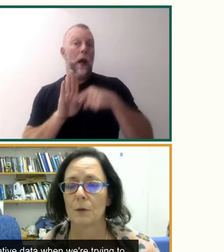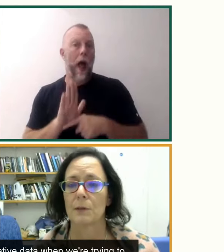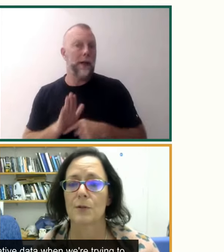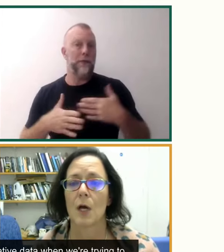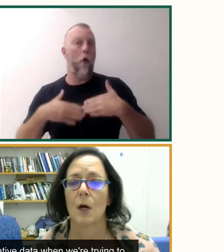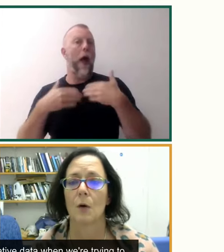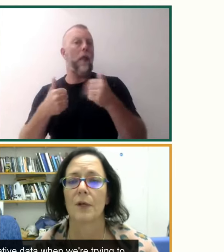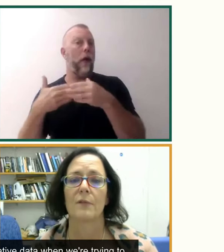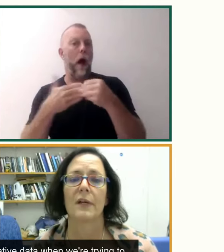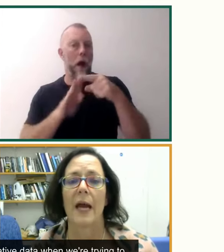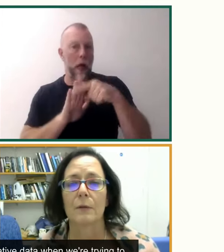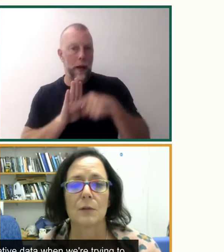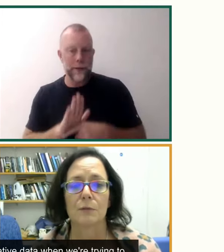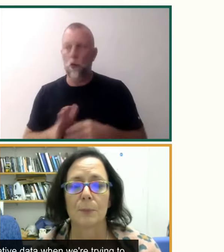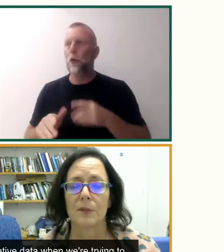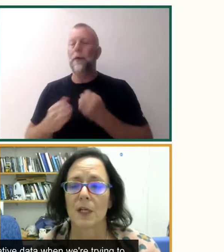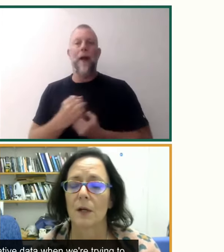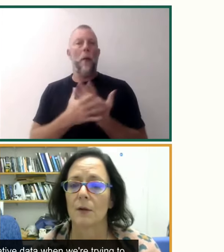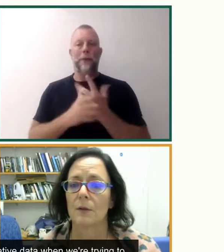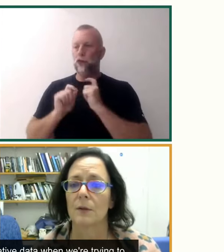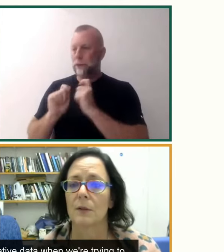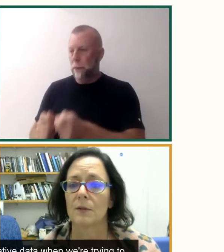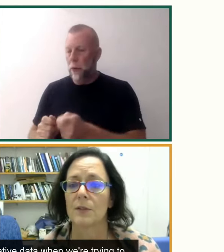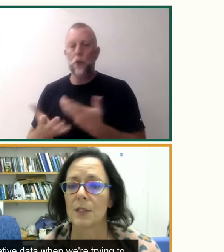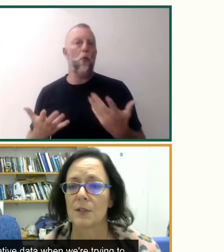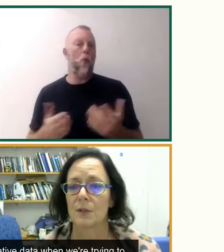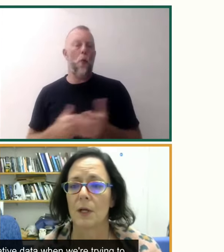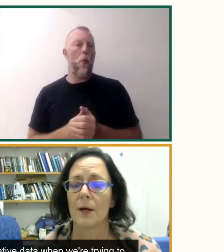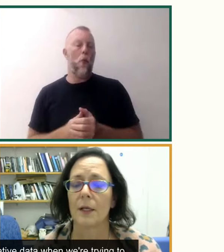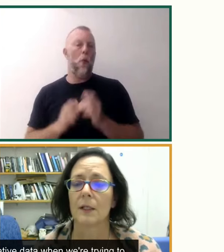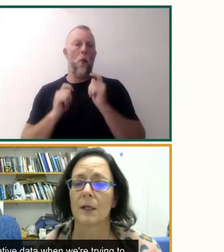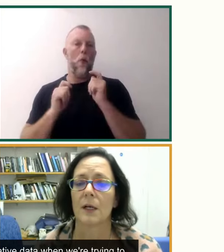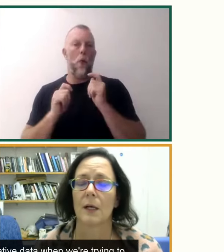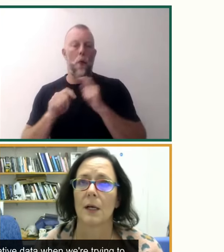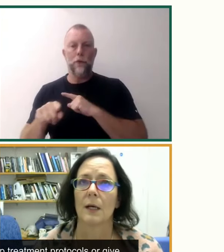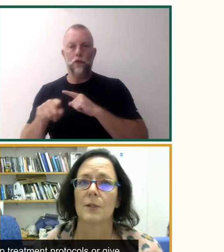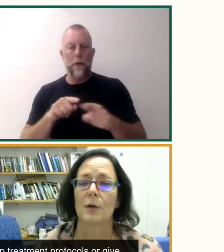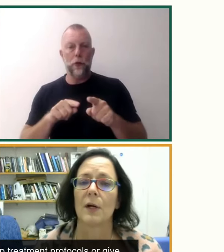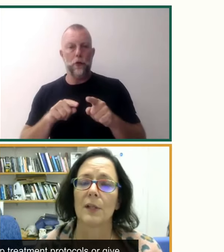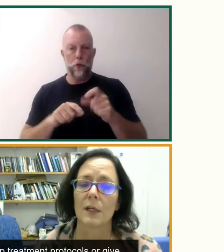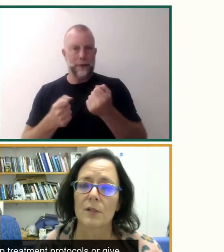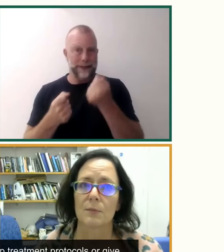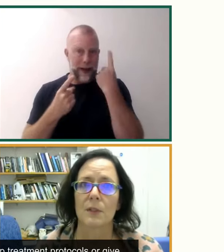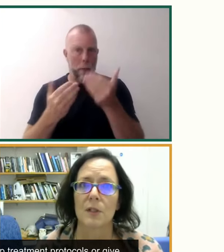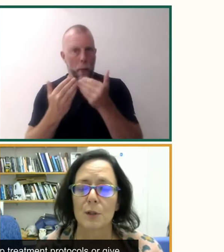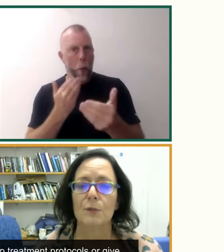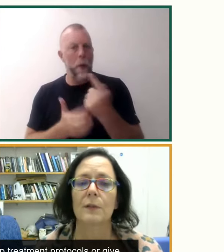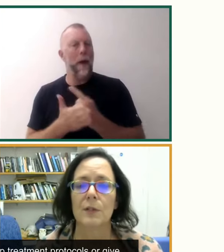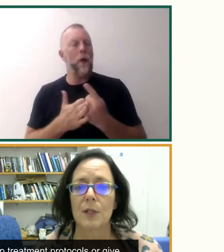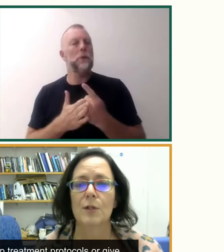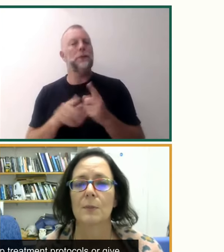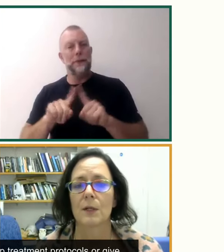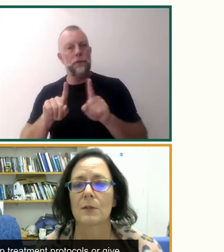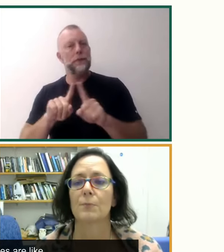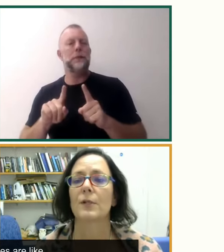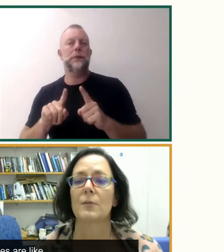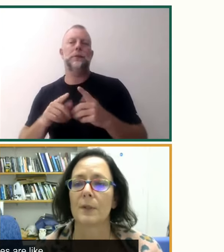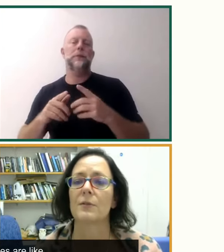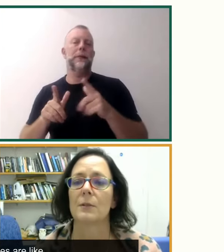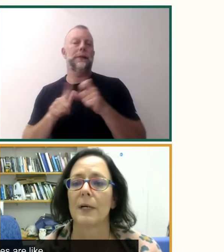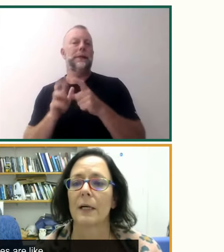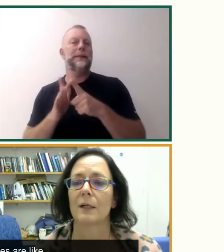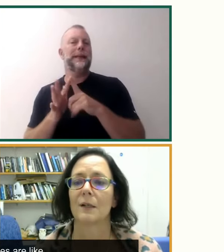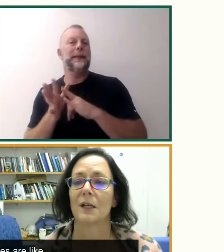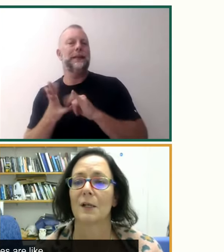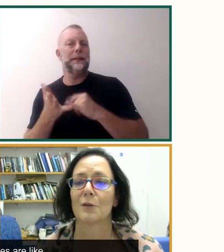treatment protocols or give accounts of what particular diseases are like. So I think it's a useful distinction because it